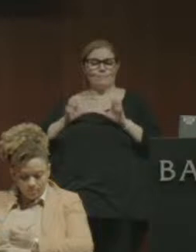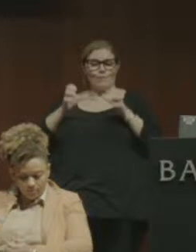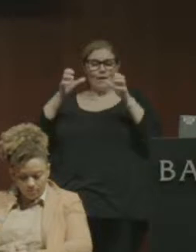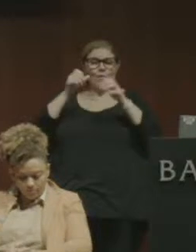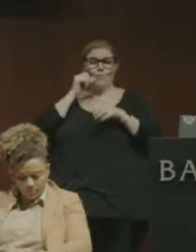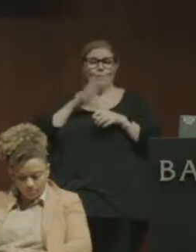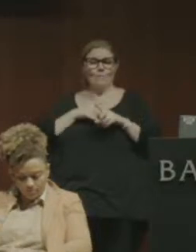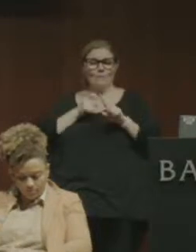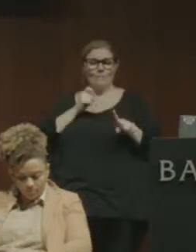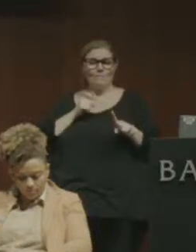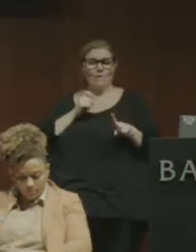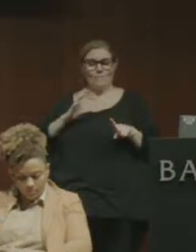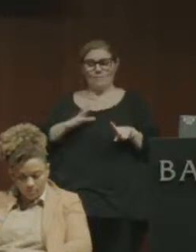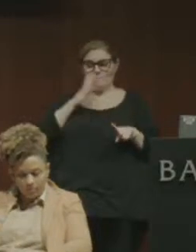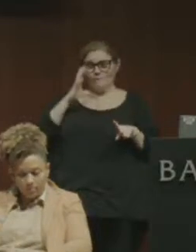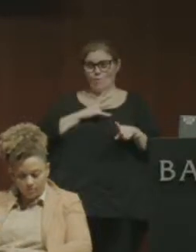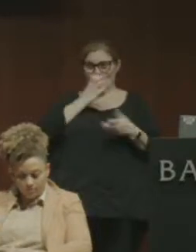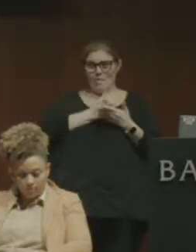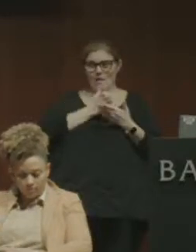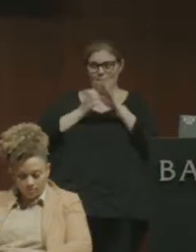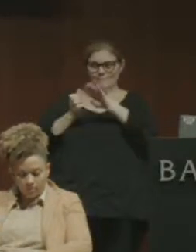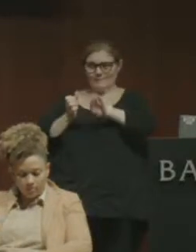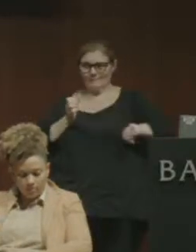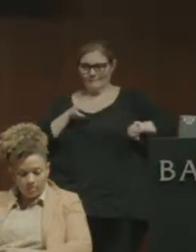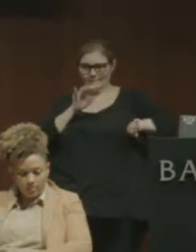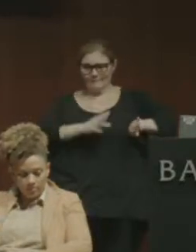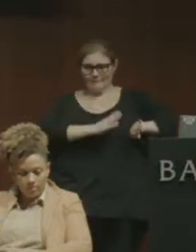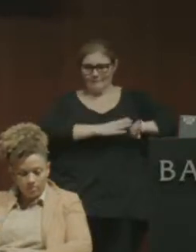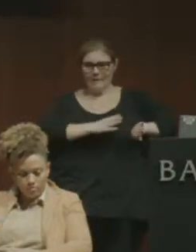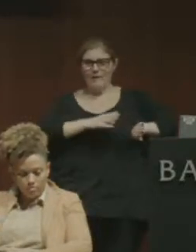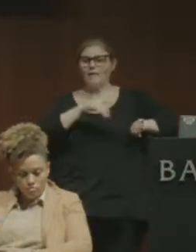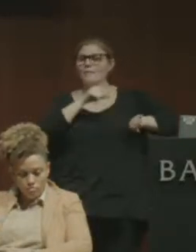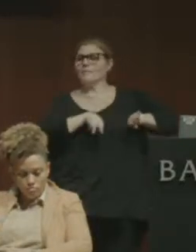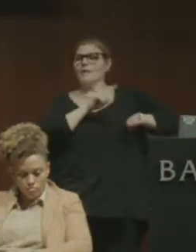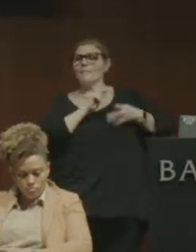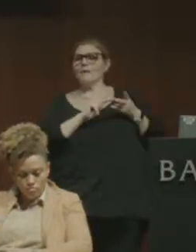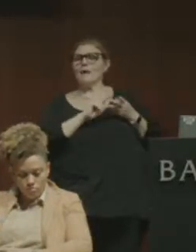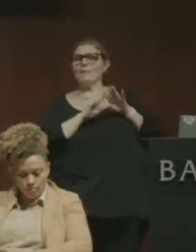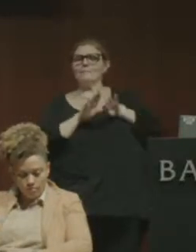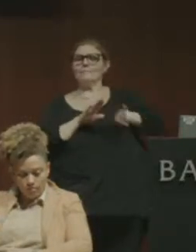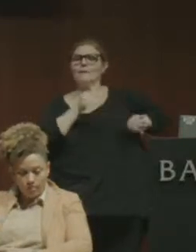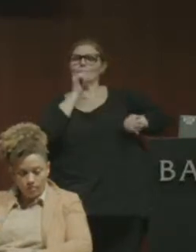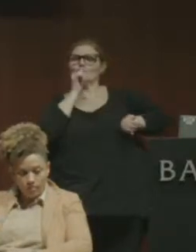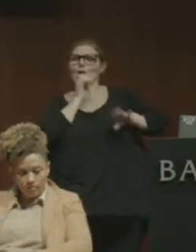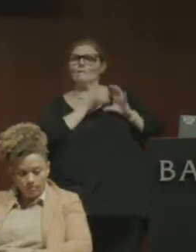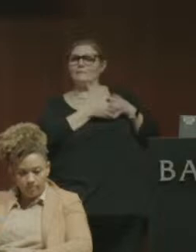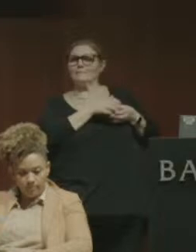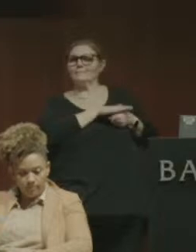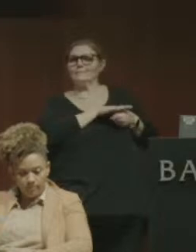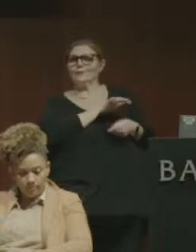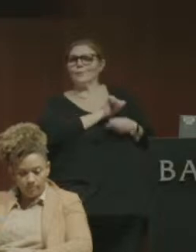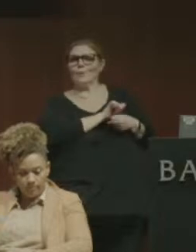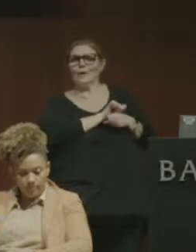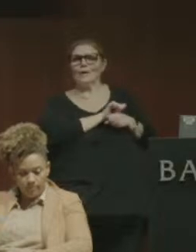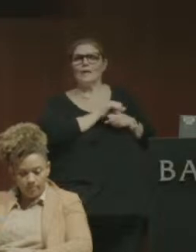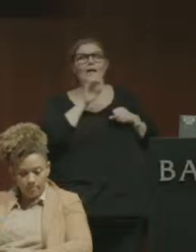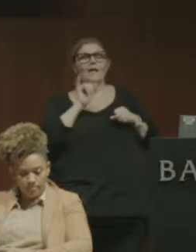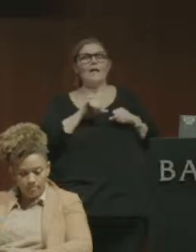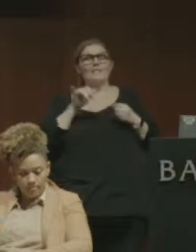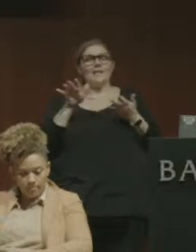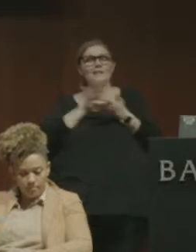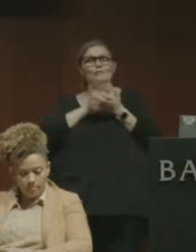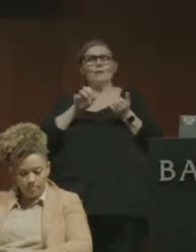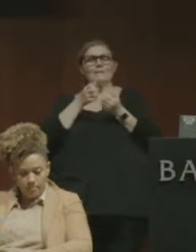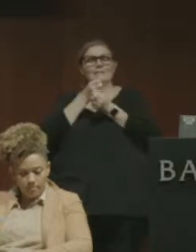women from the formal economy and relegating them to segregated private spheres. This destruction of